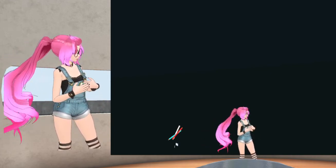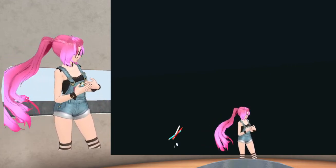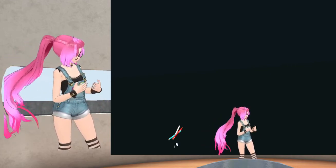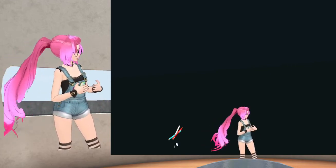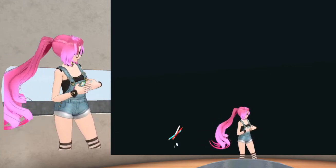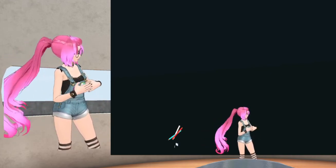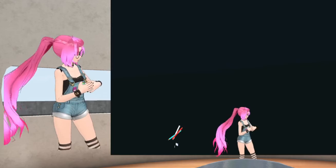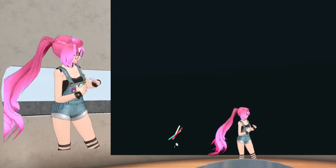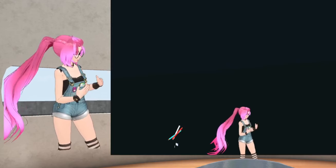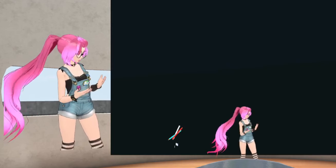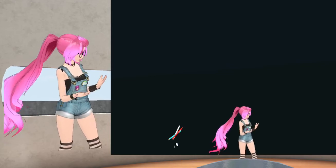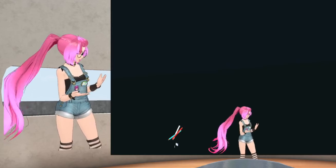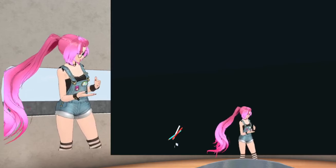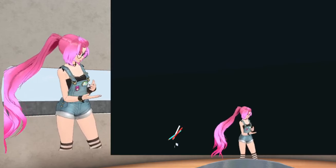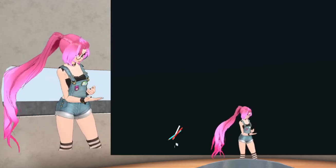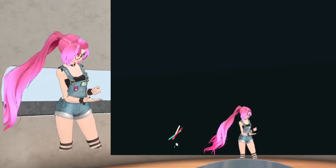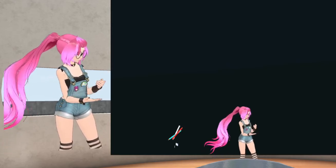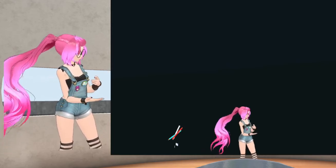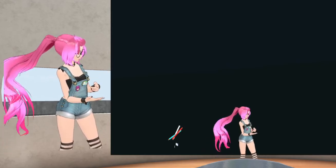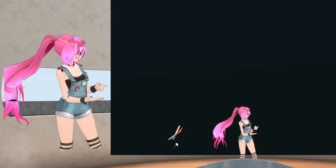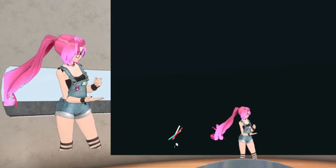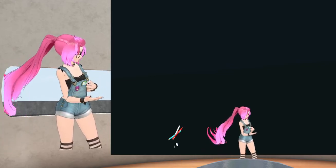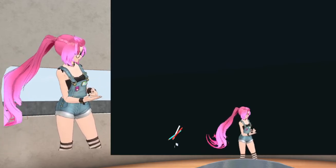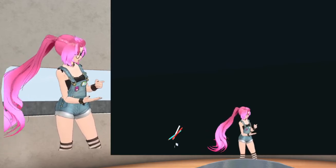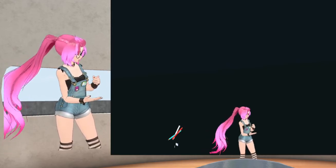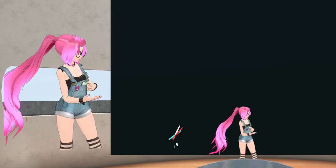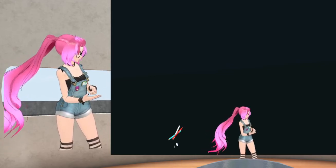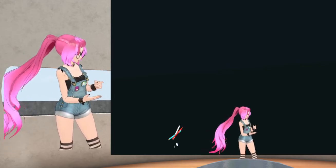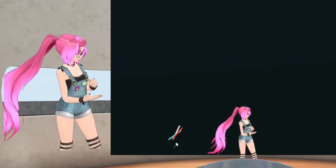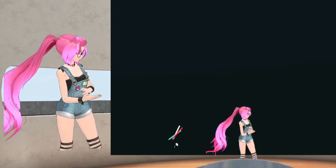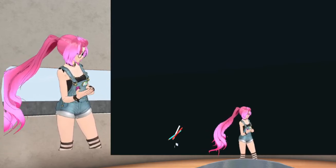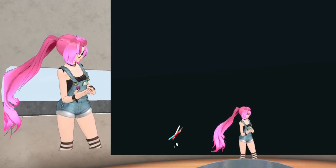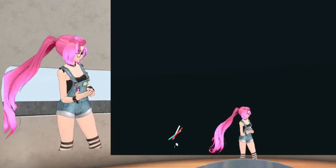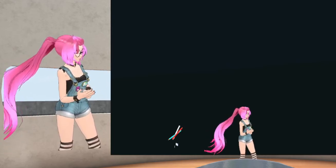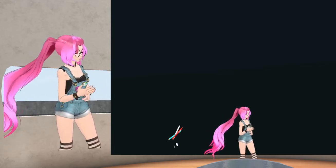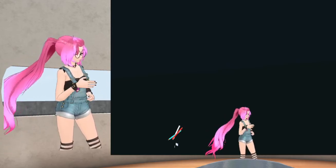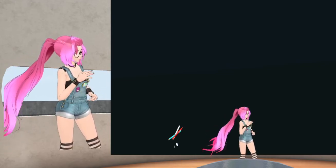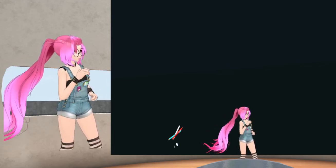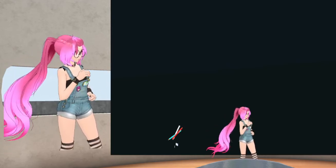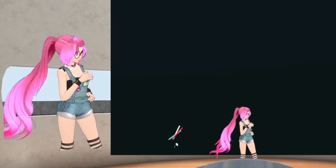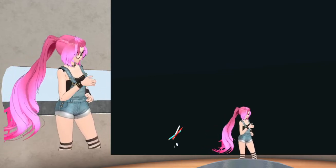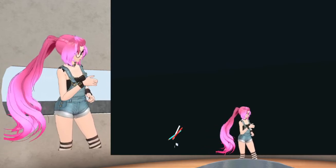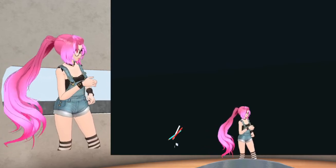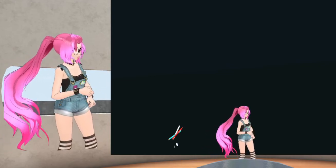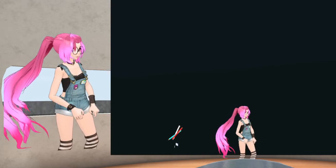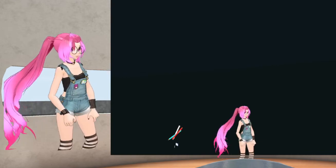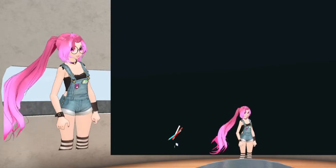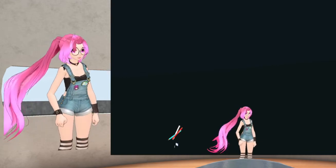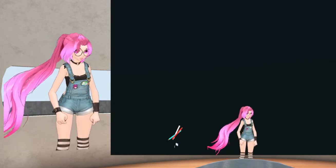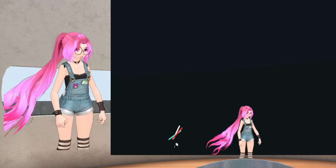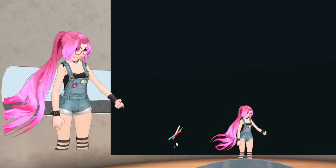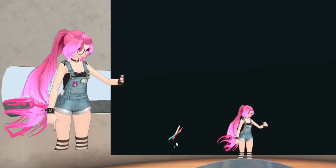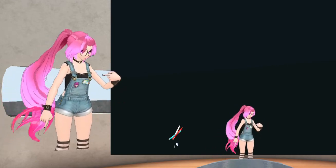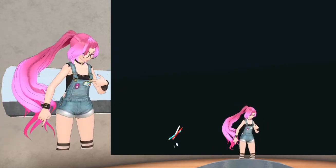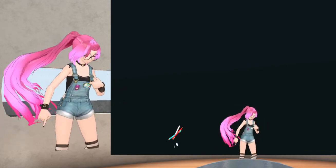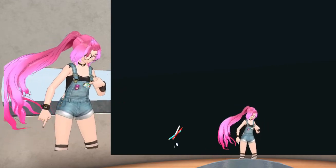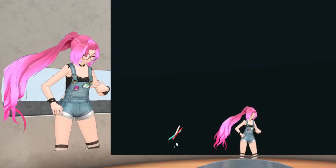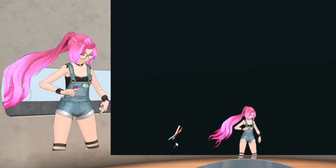it just feels more comfortable for me. I don't know why. But just with this sign, it feels more comfortable to do it with my left. As long as I'm not doing something